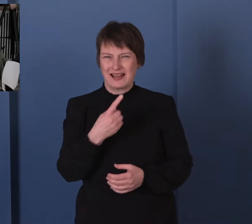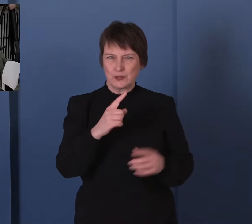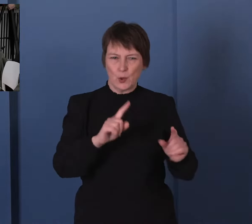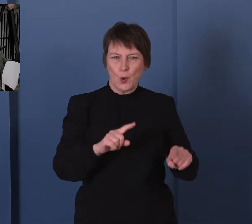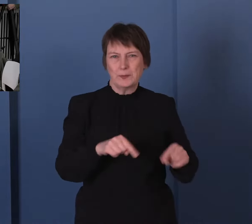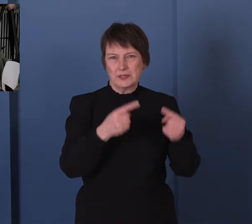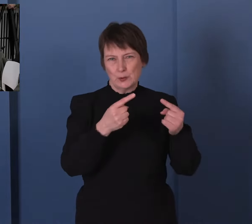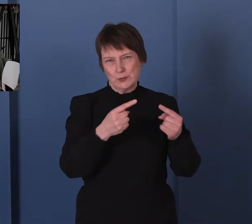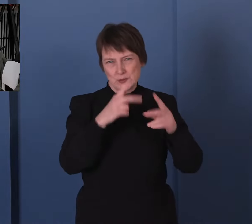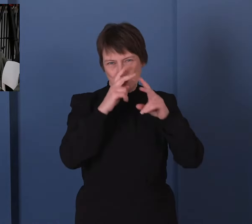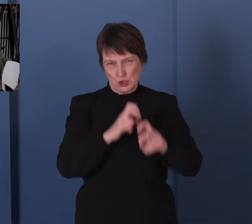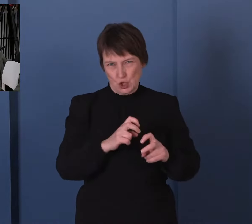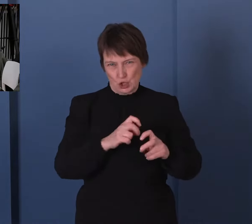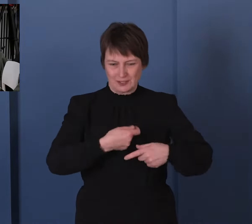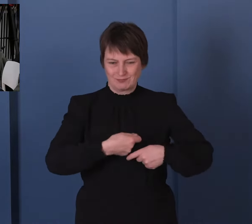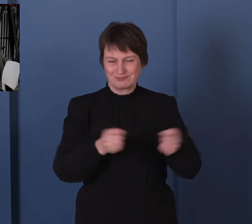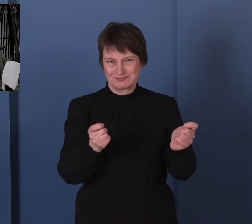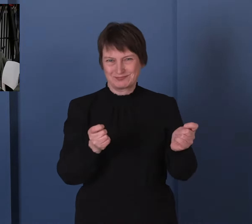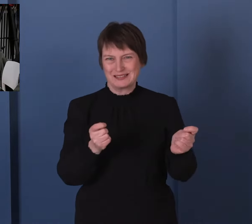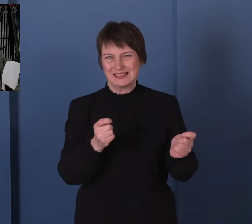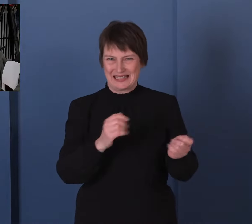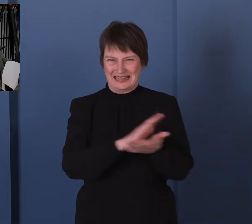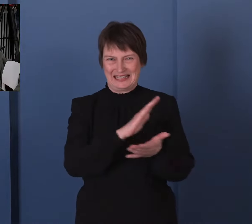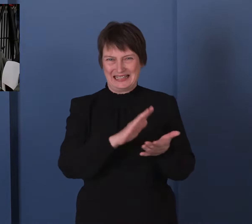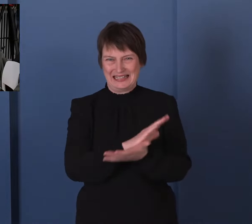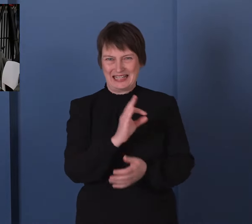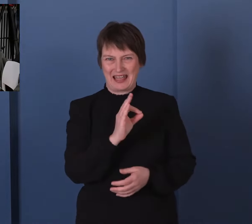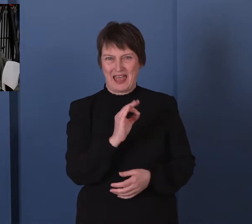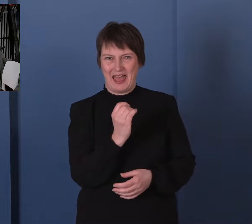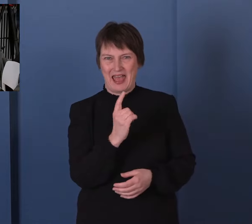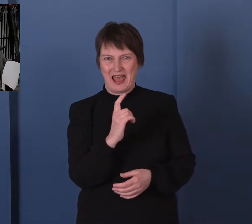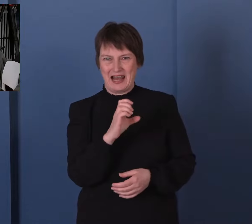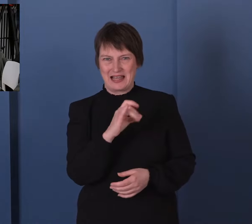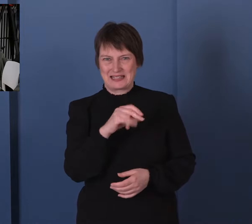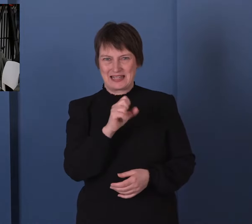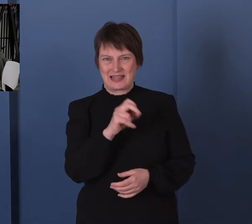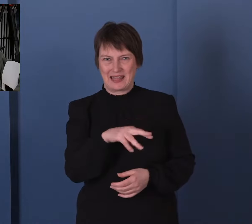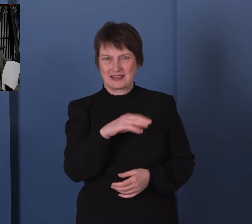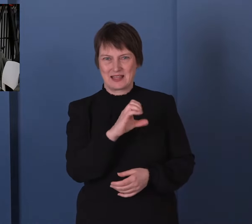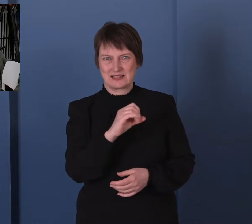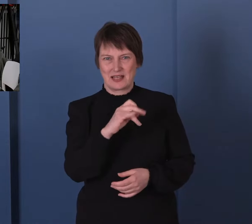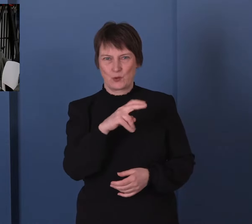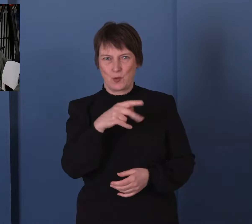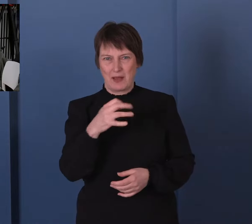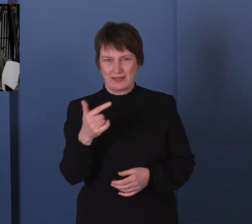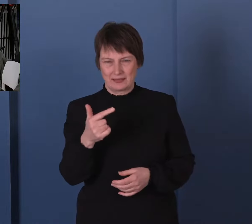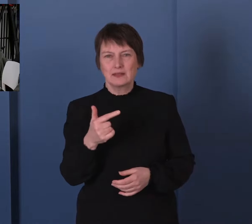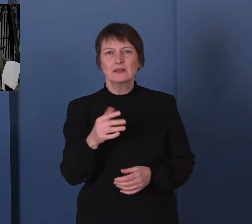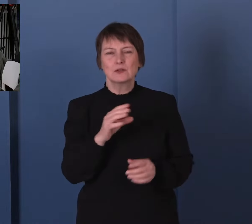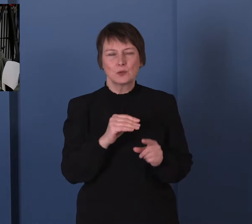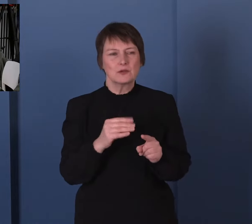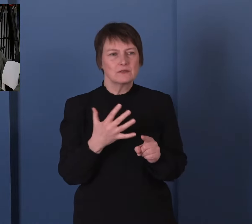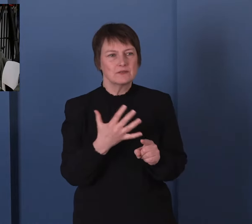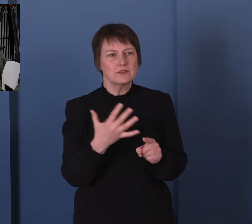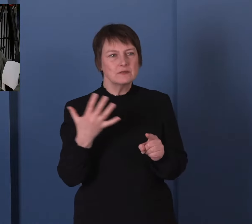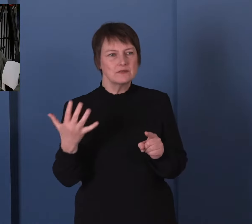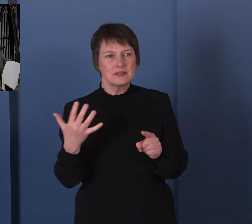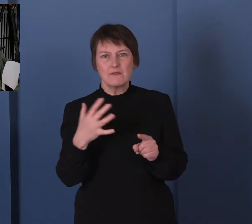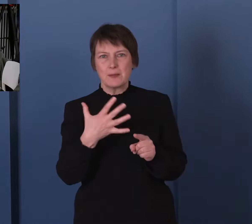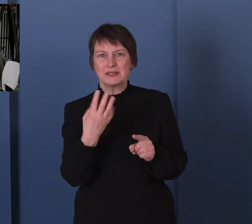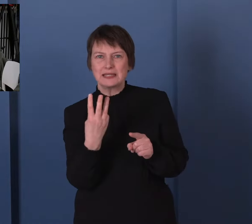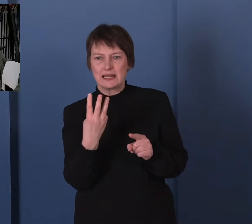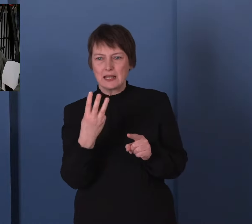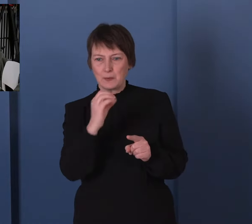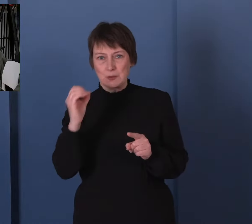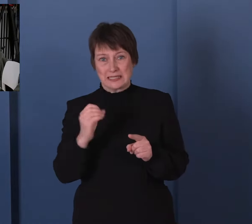published today in Ilta Sanomat newspaper, 53% of the Finns do not think that Finland should